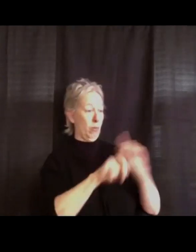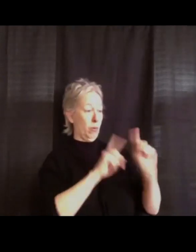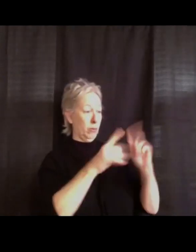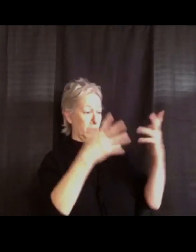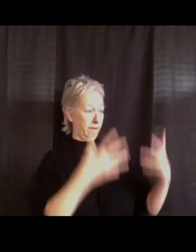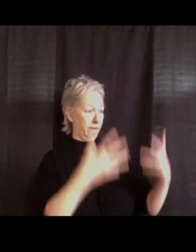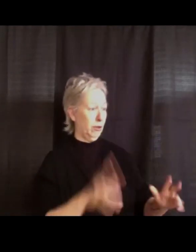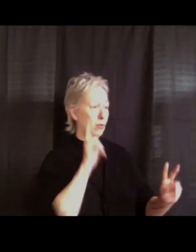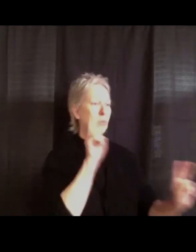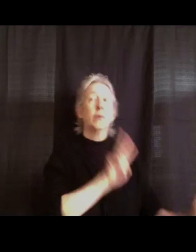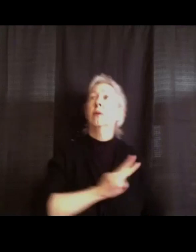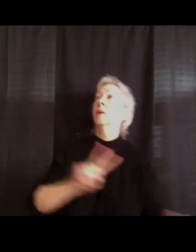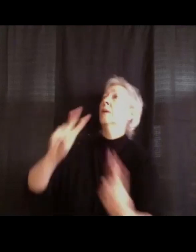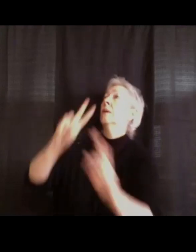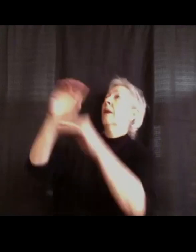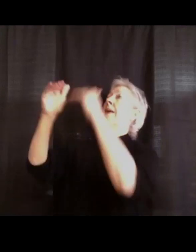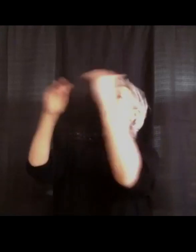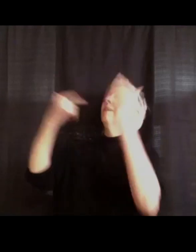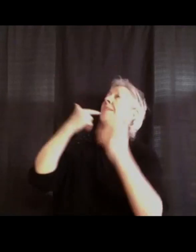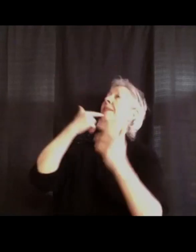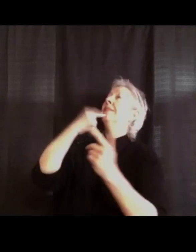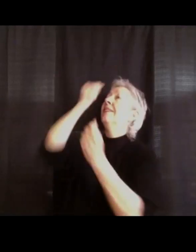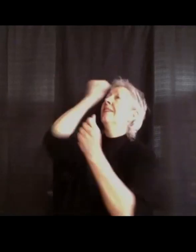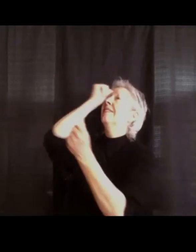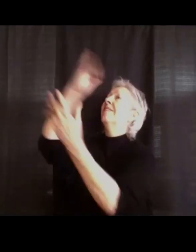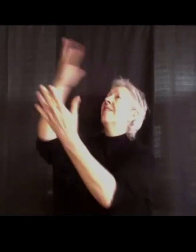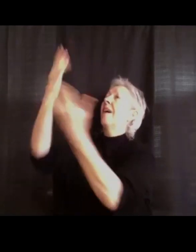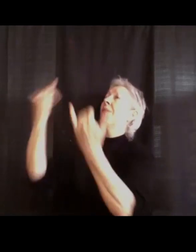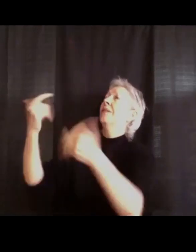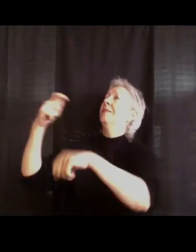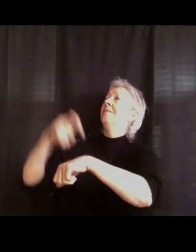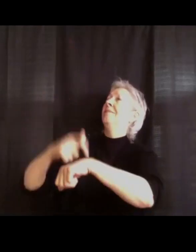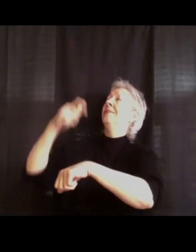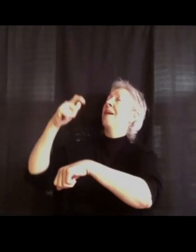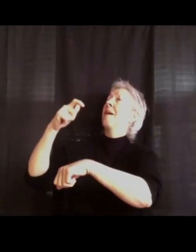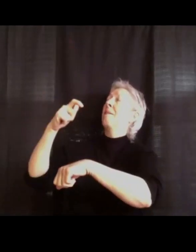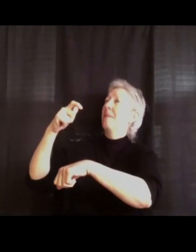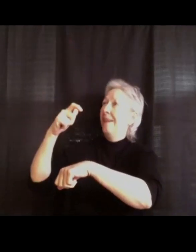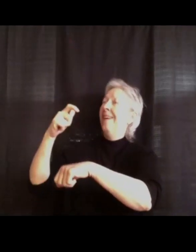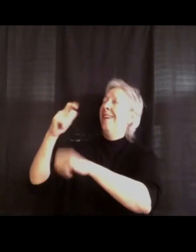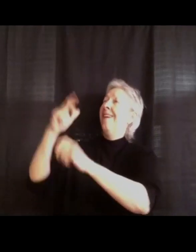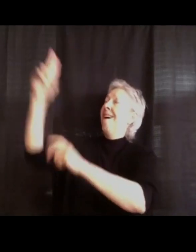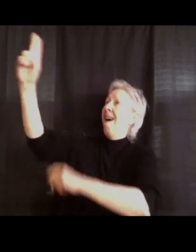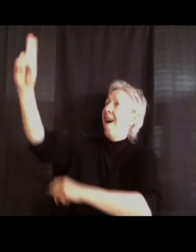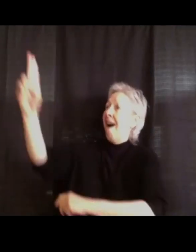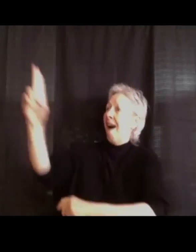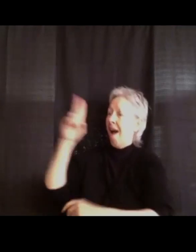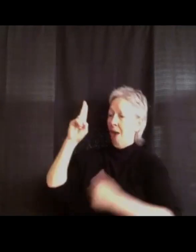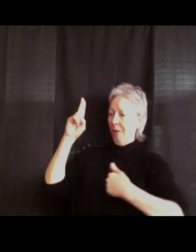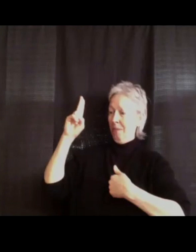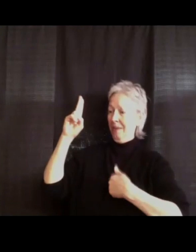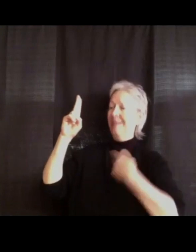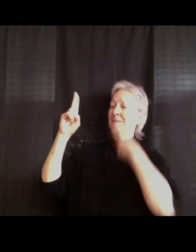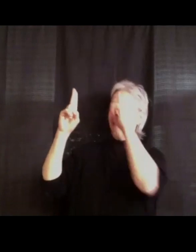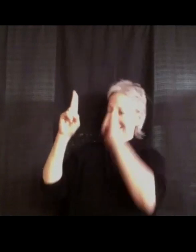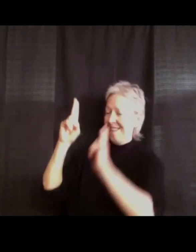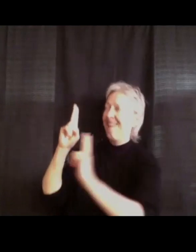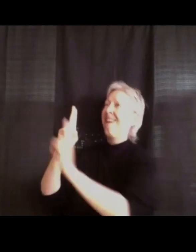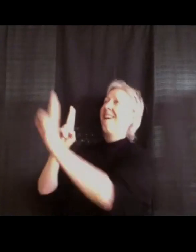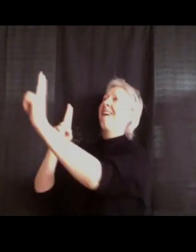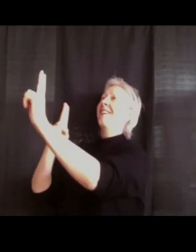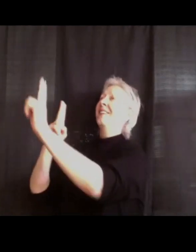up to heaven and said, "Father, the hour has come. Glorify your Son so that the Son may glorify